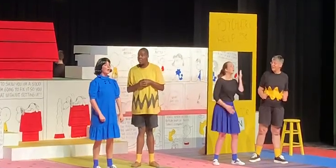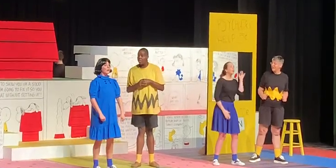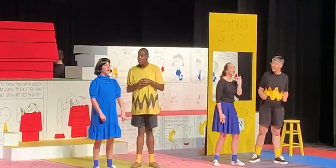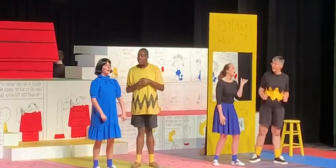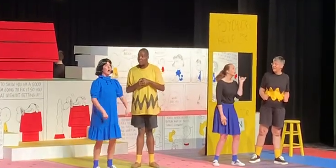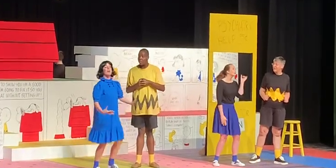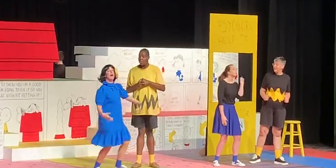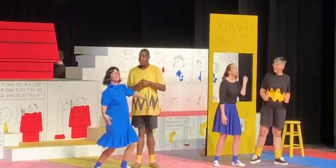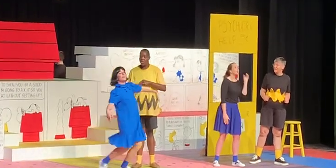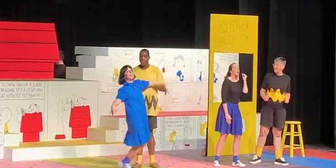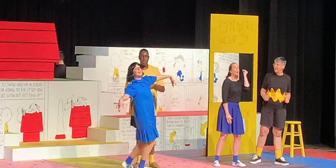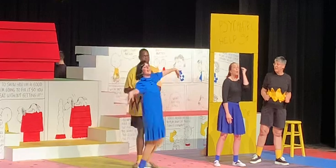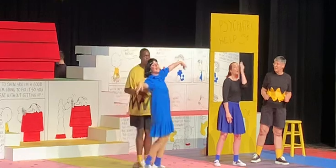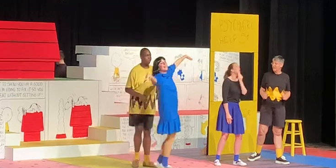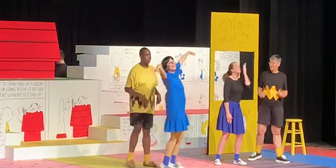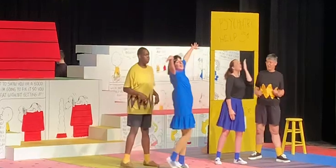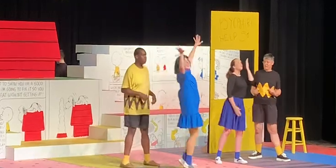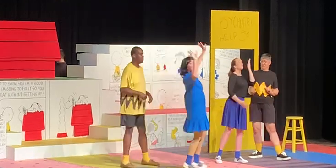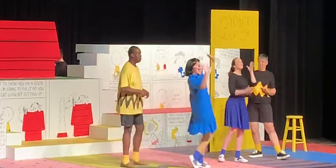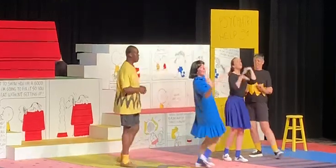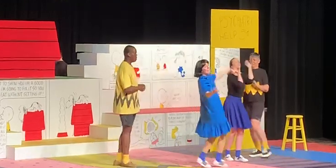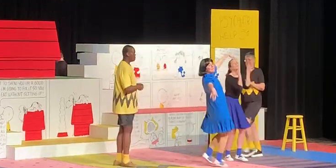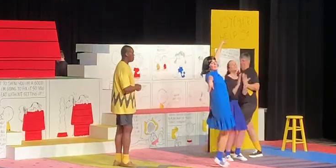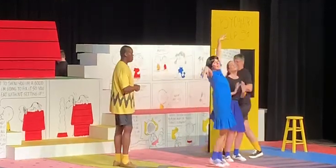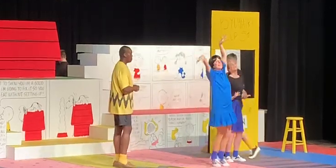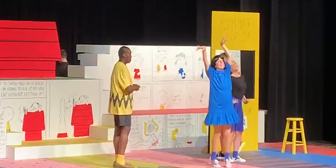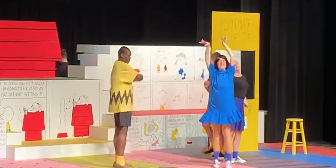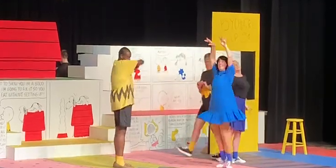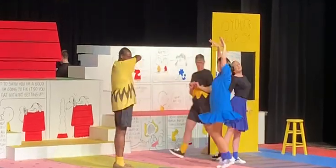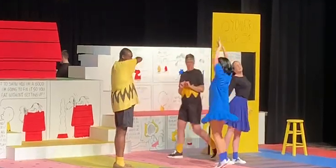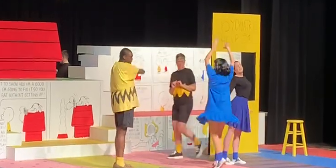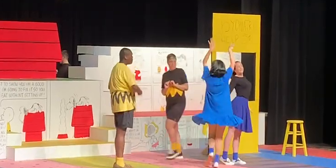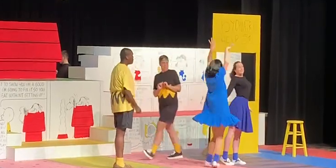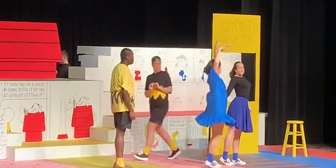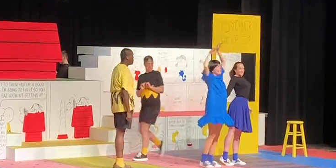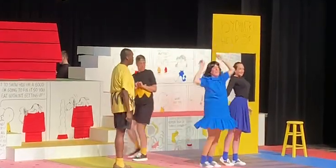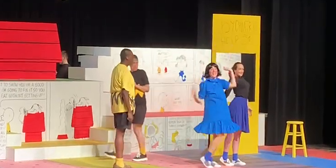Snoopy, or lovely like me,